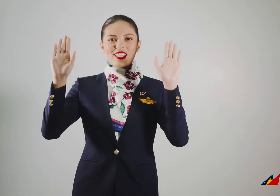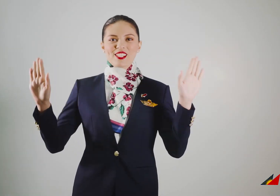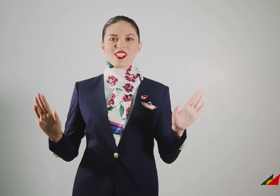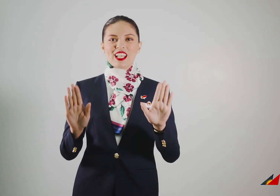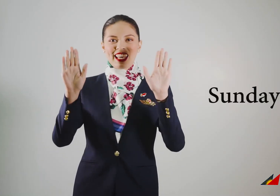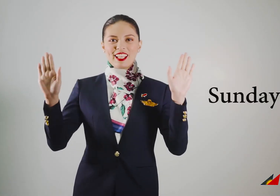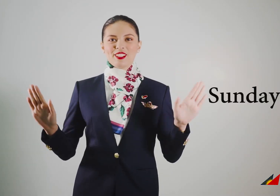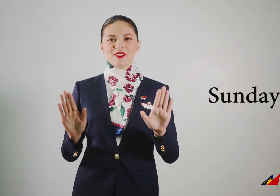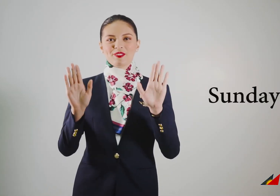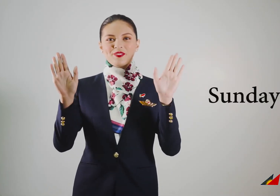Sunday.